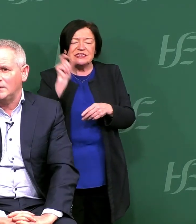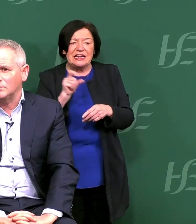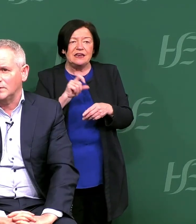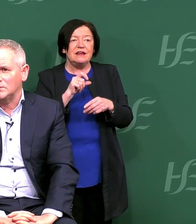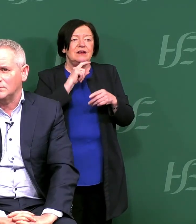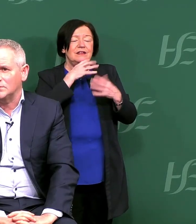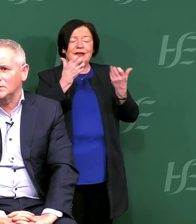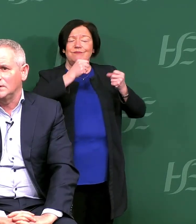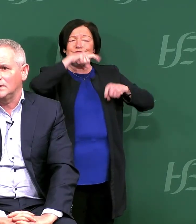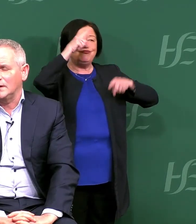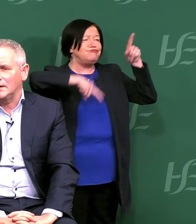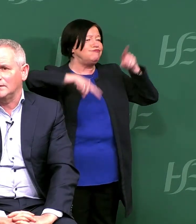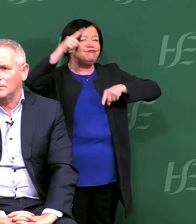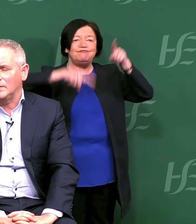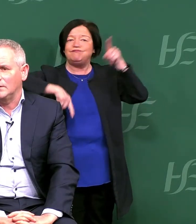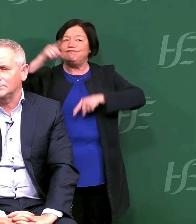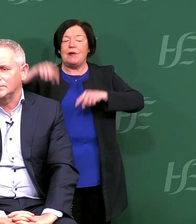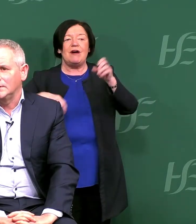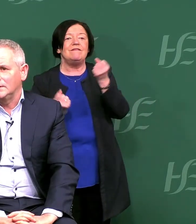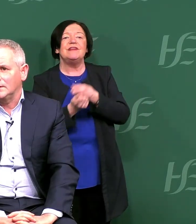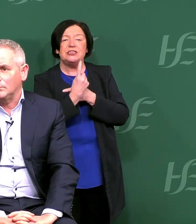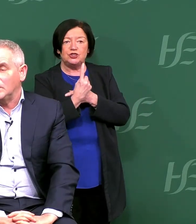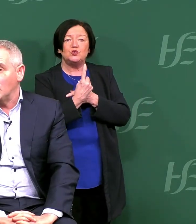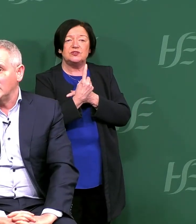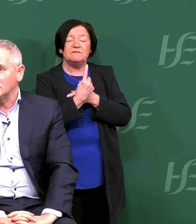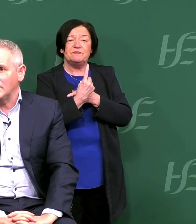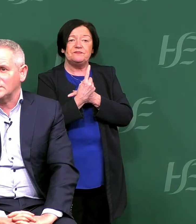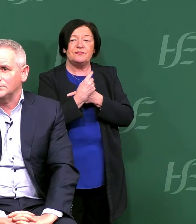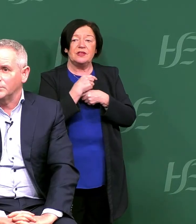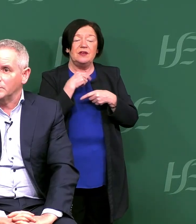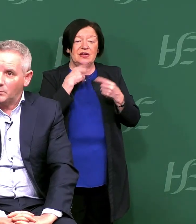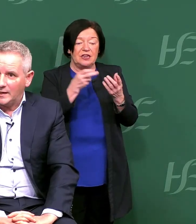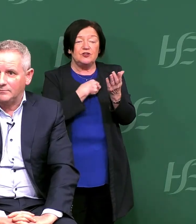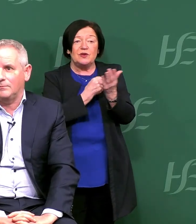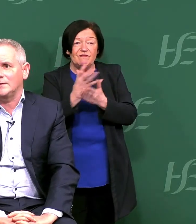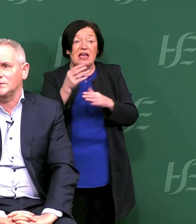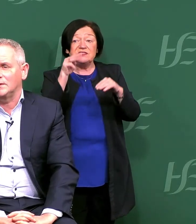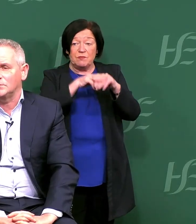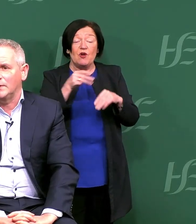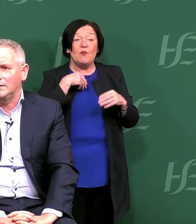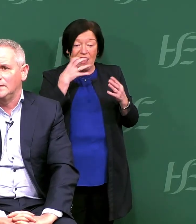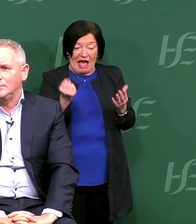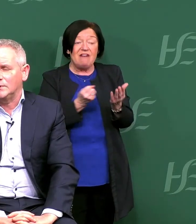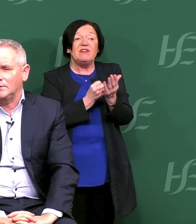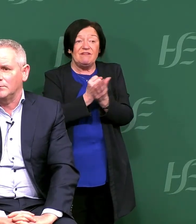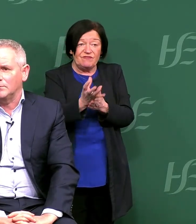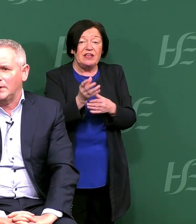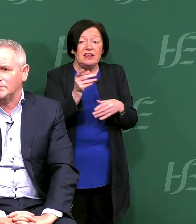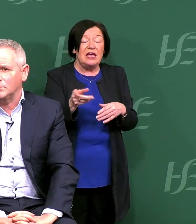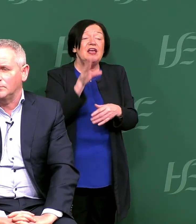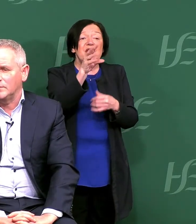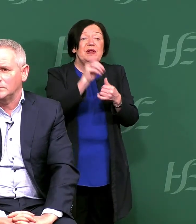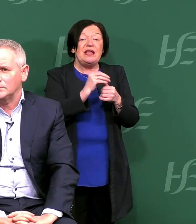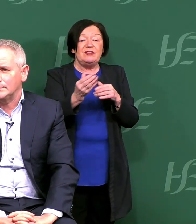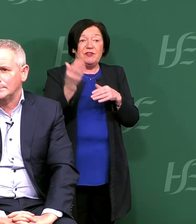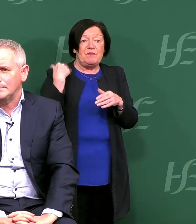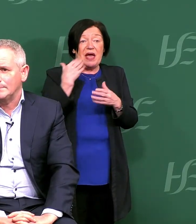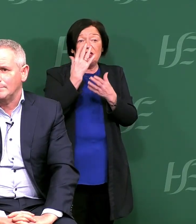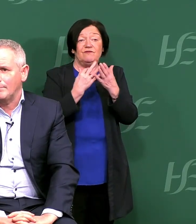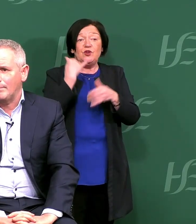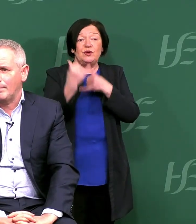there's a range of initiatives that we know we need to invest in further, but we have invested in as well, particularly over the past couple of